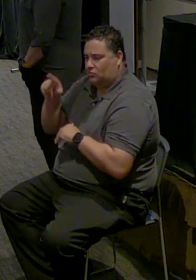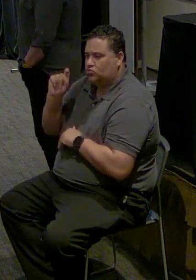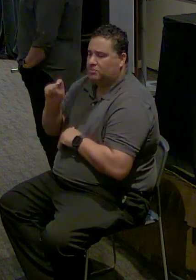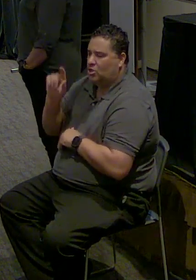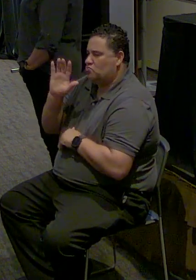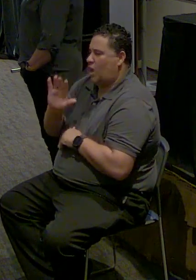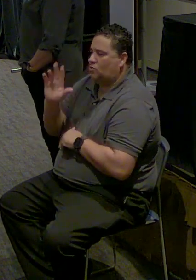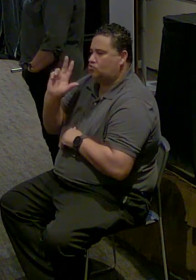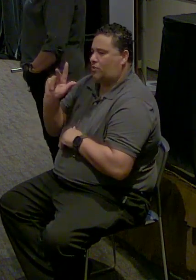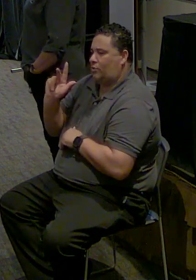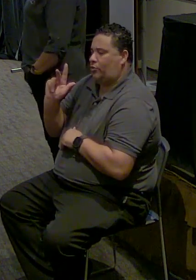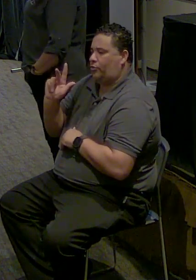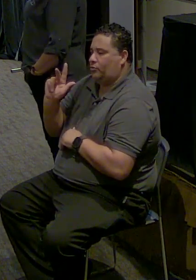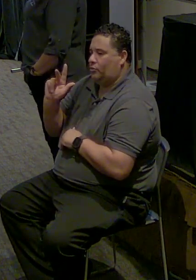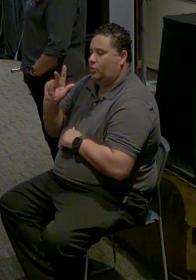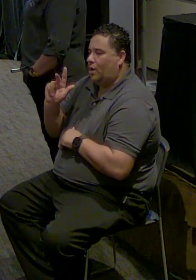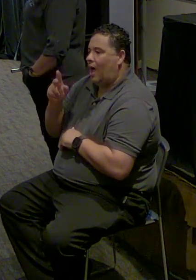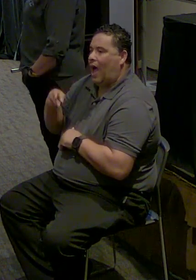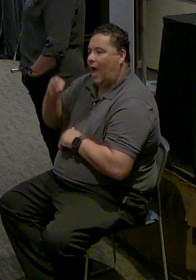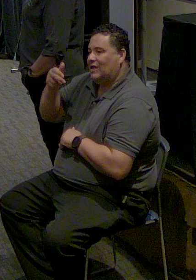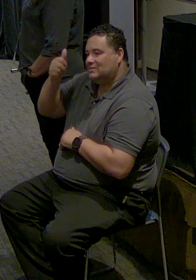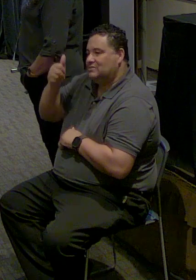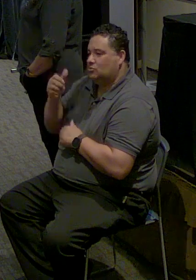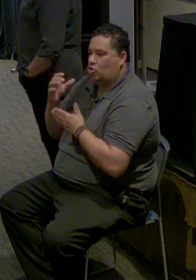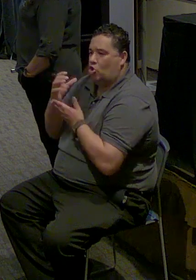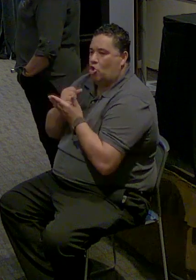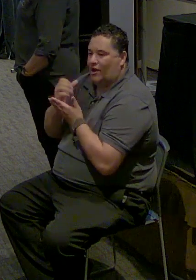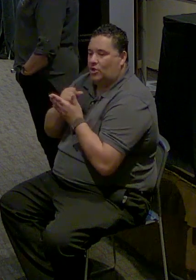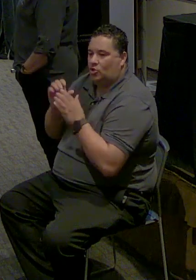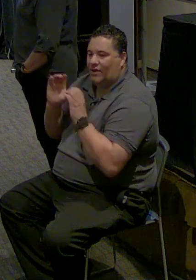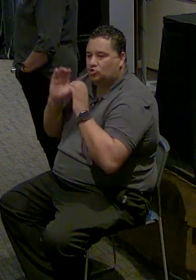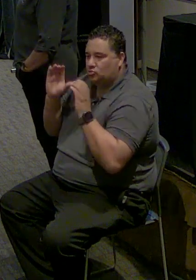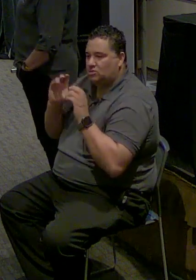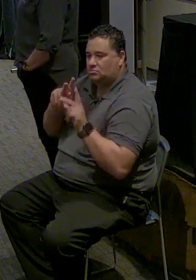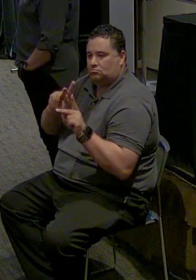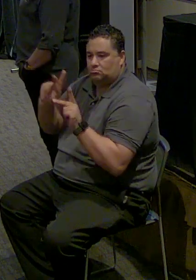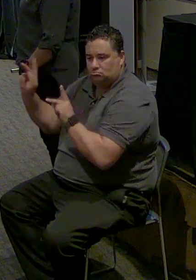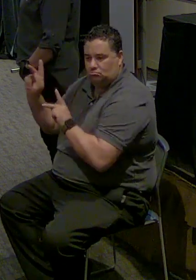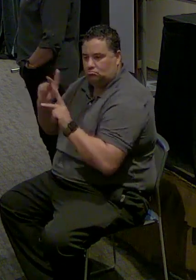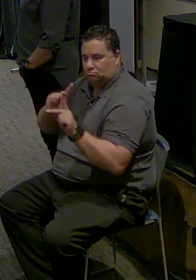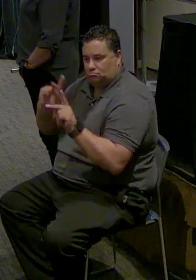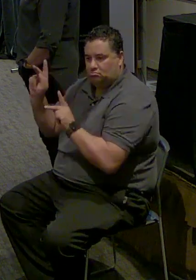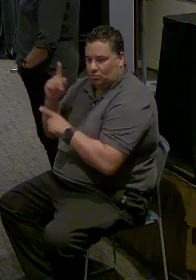the 23rd highest earning credentials, proportionally, right?